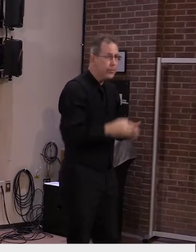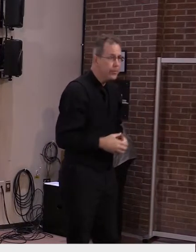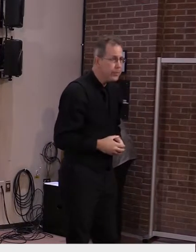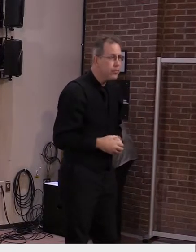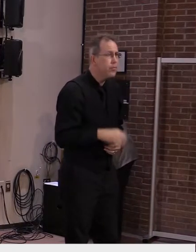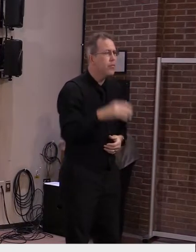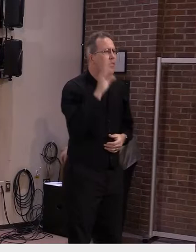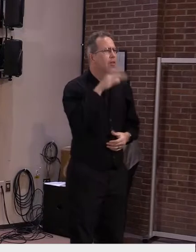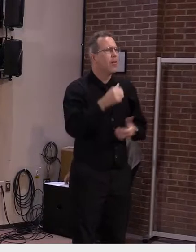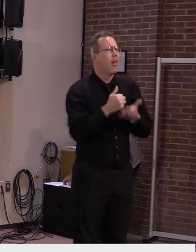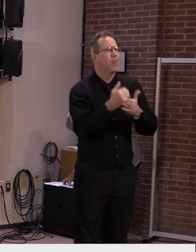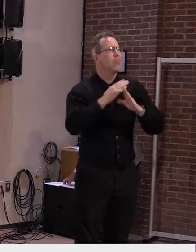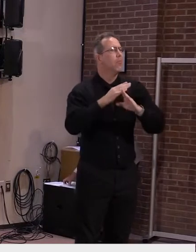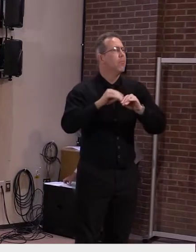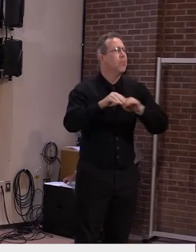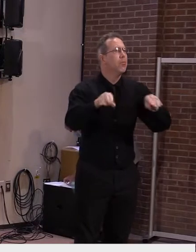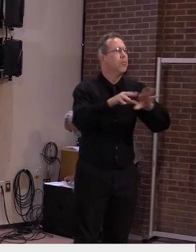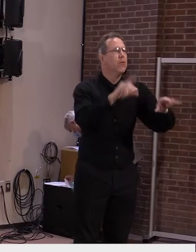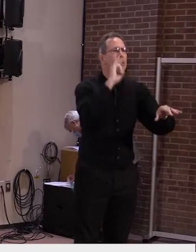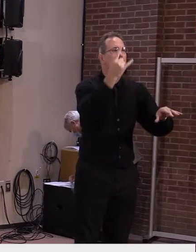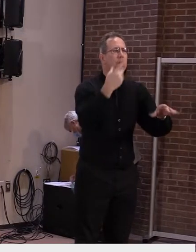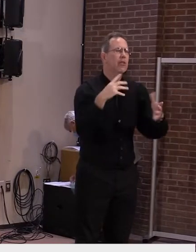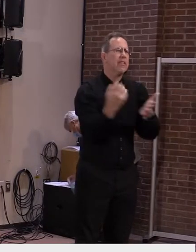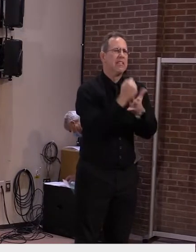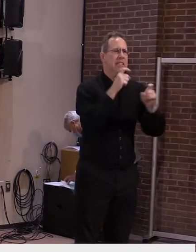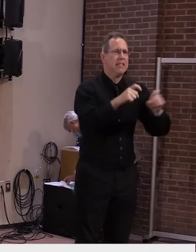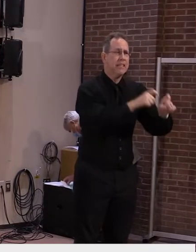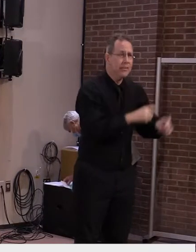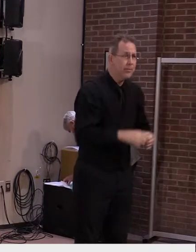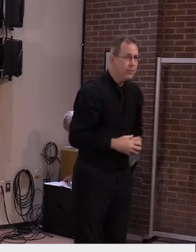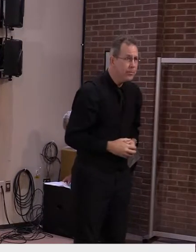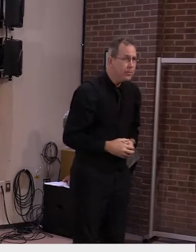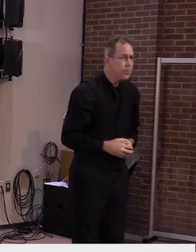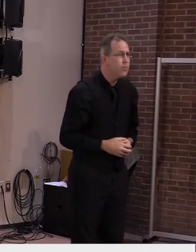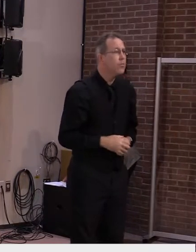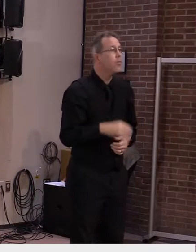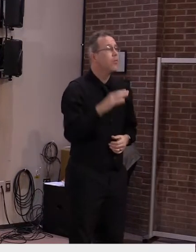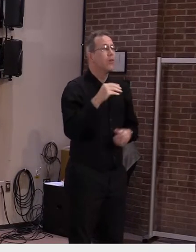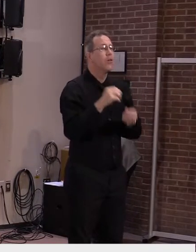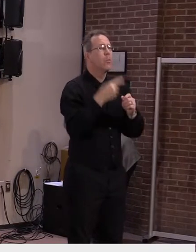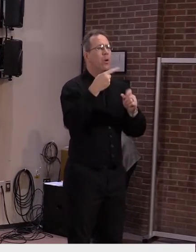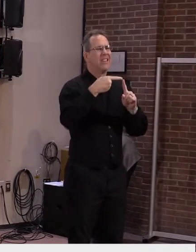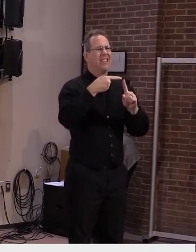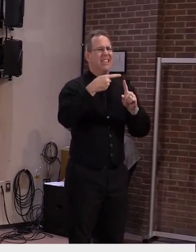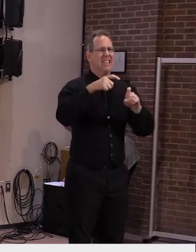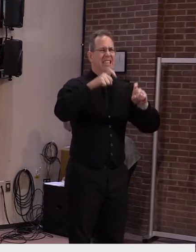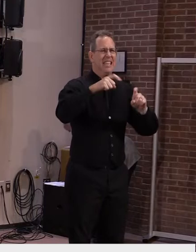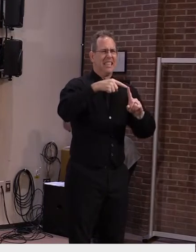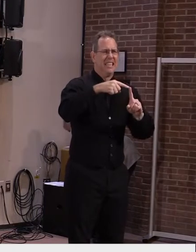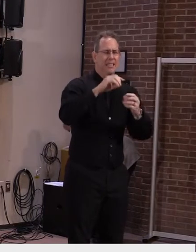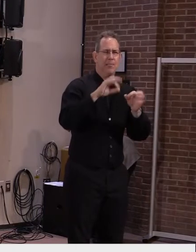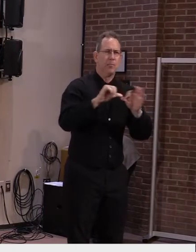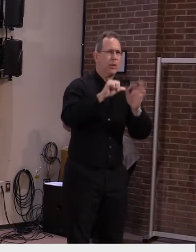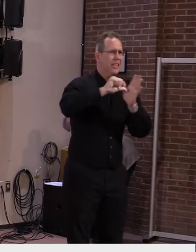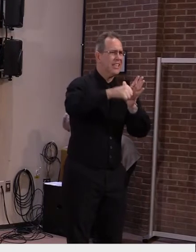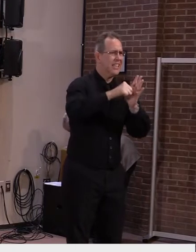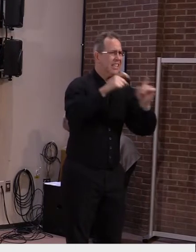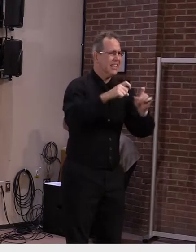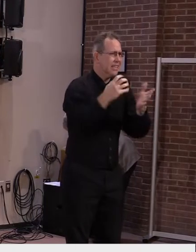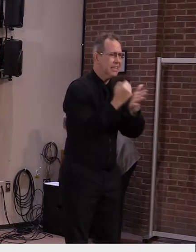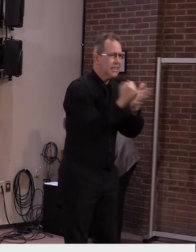And Vermont does more testing than any other state. Finding cases helps contain